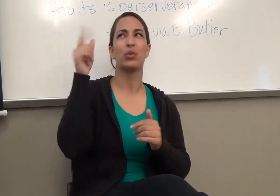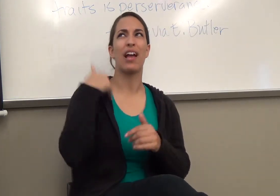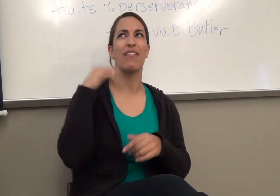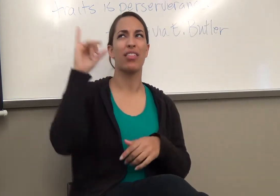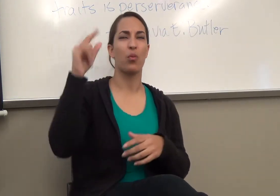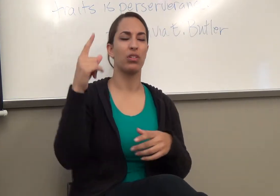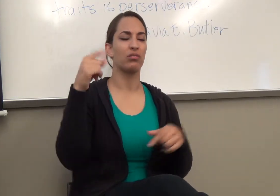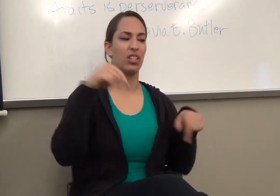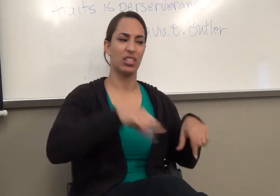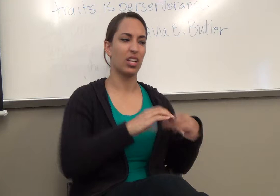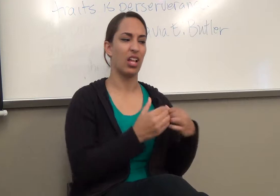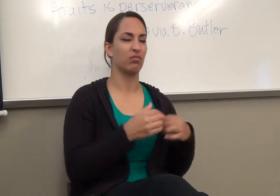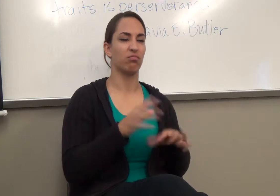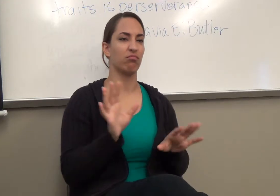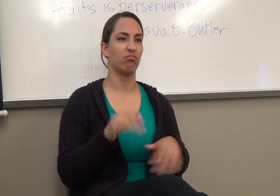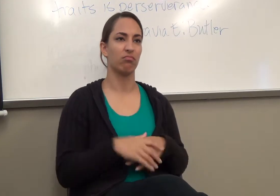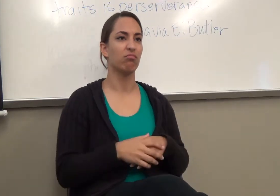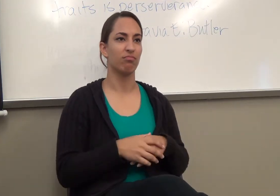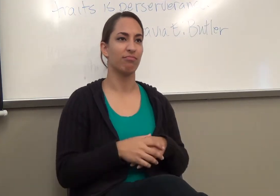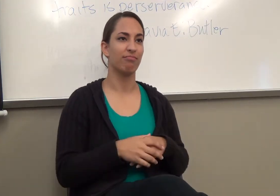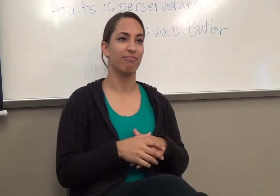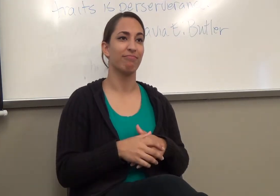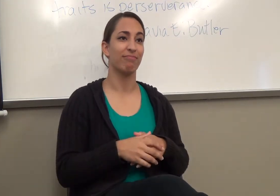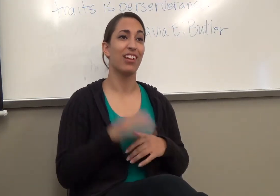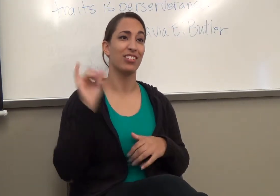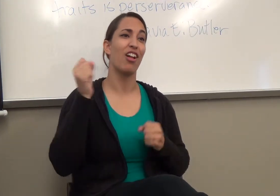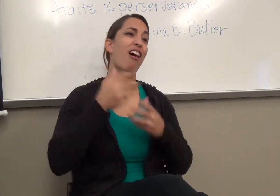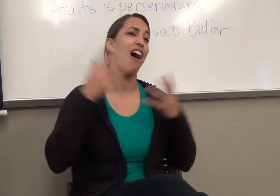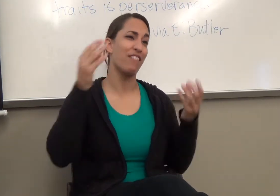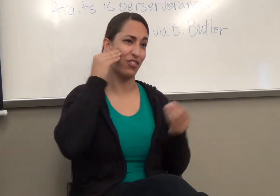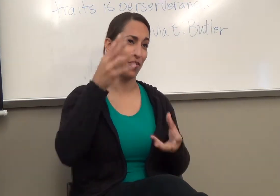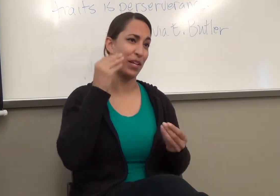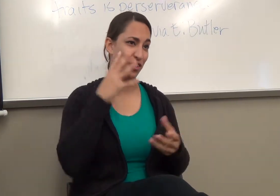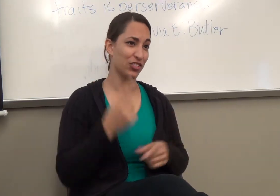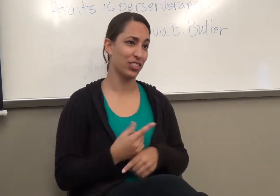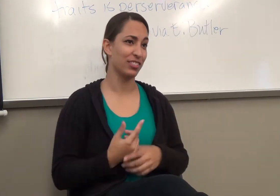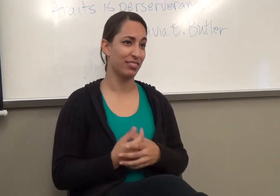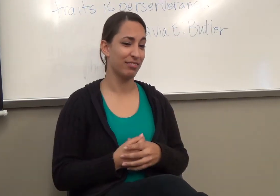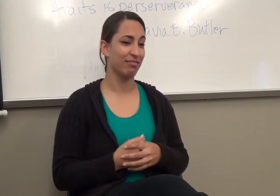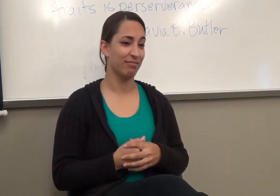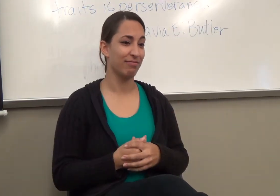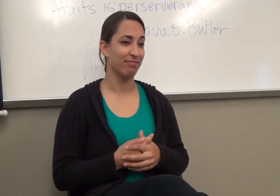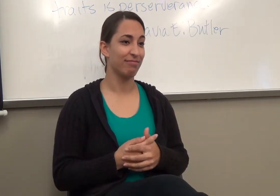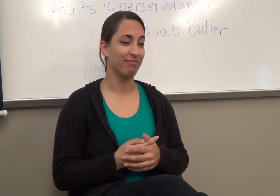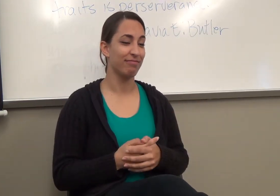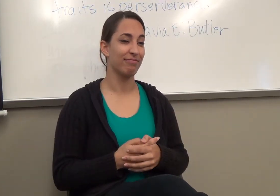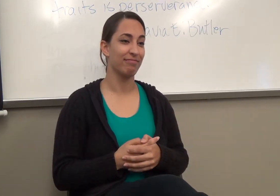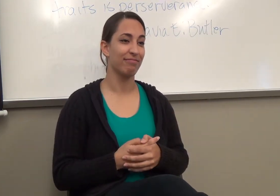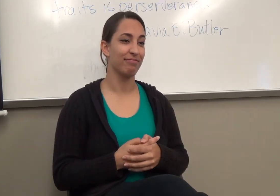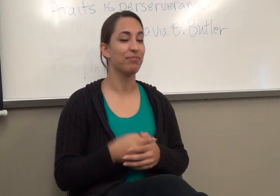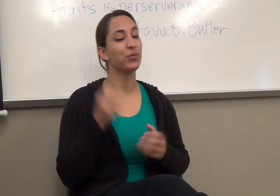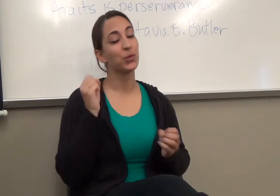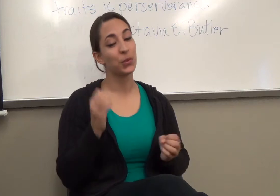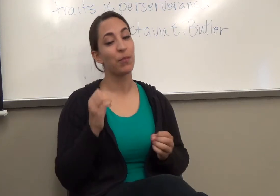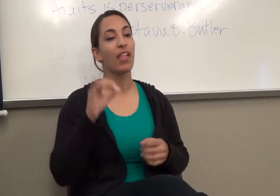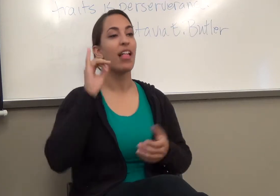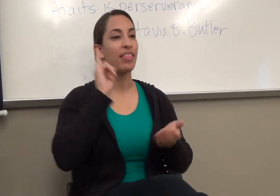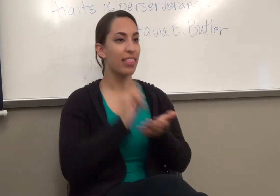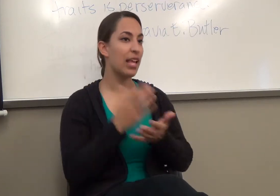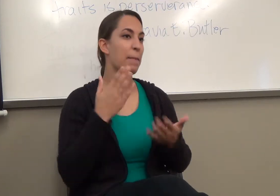class. Okay, that's a lot of information. Okay, so that's my very brief introduction to an